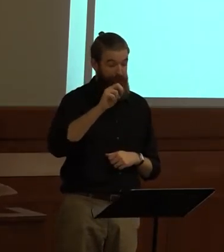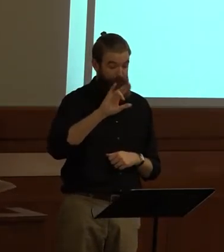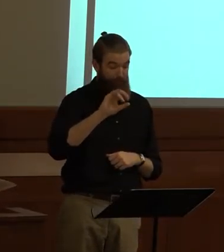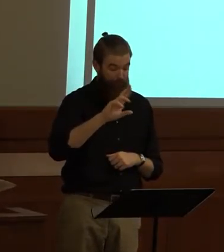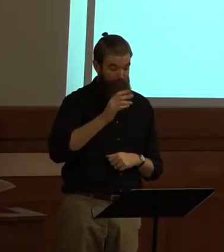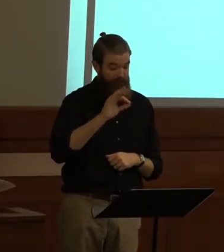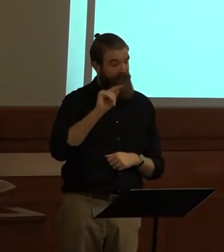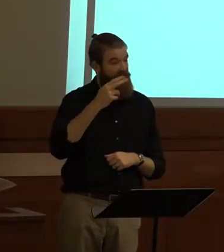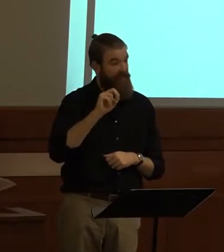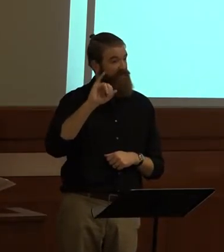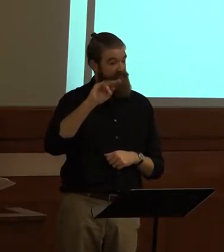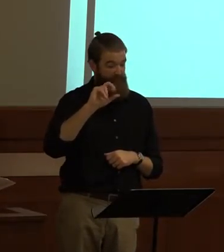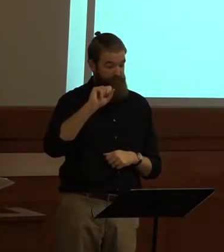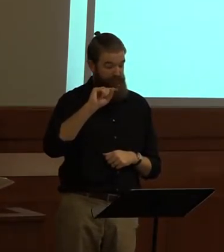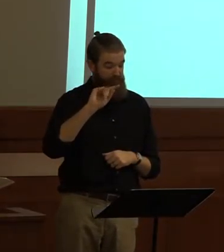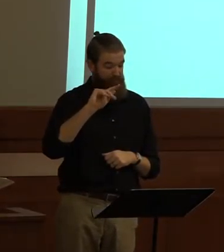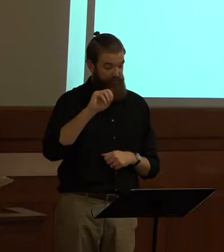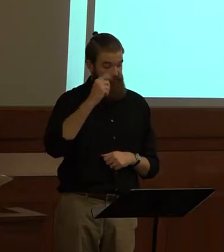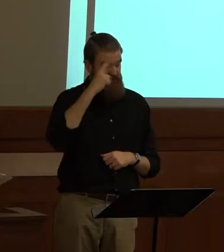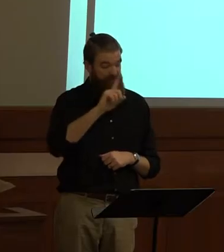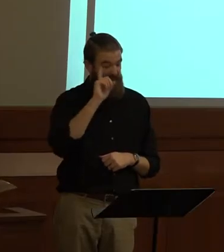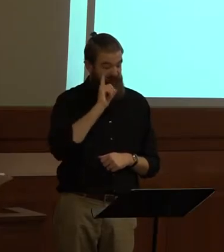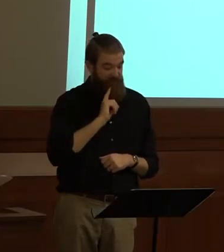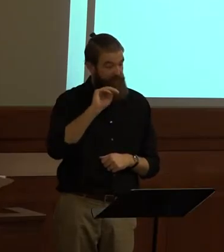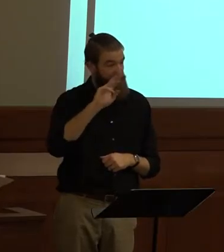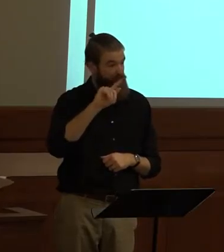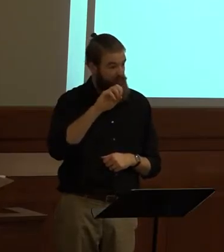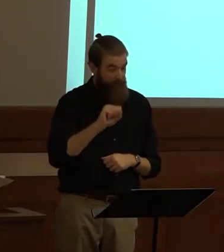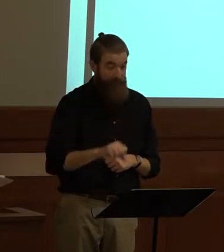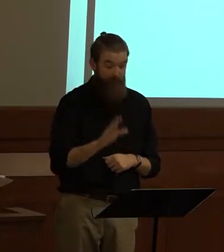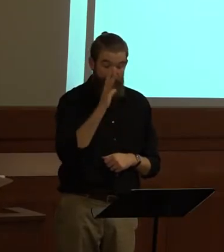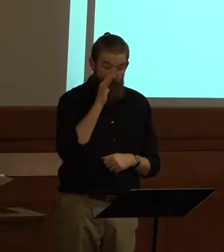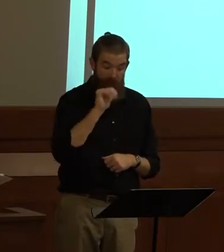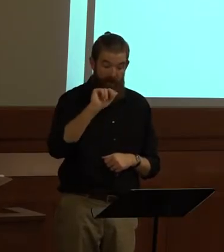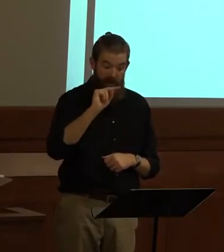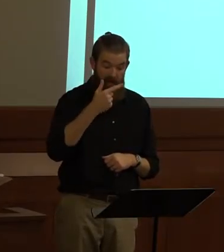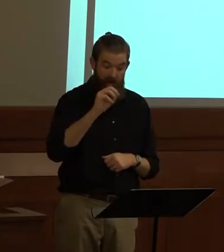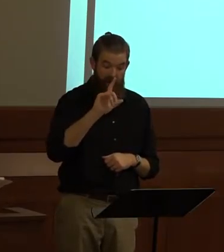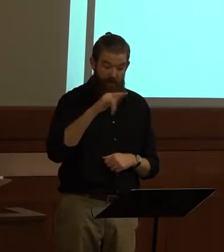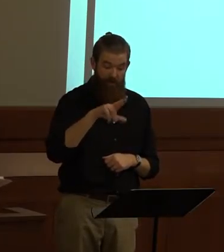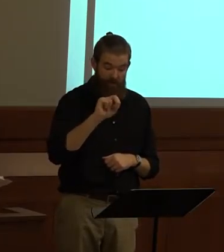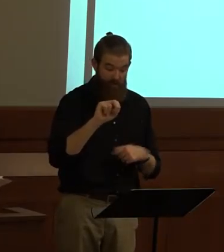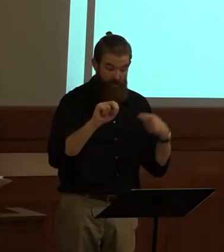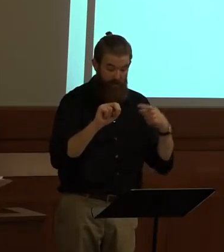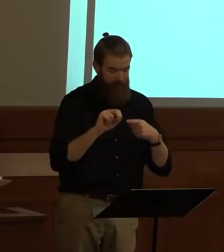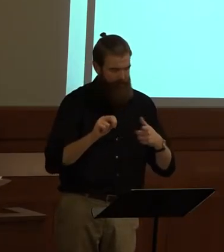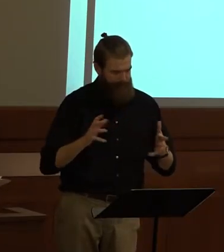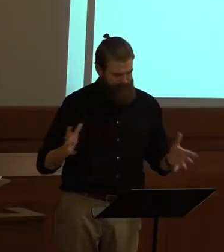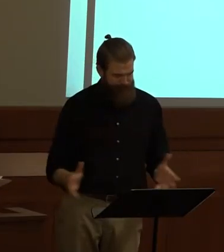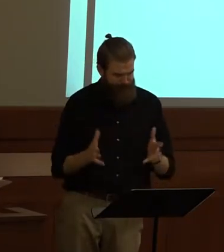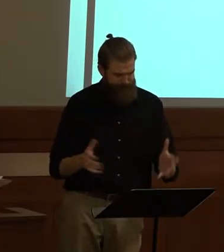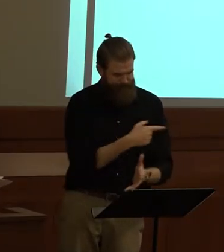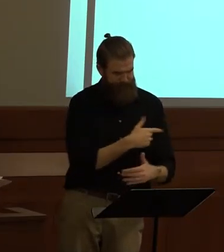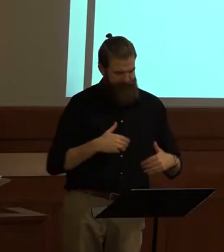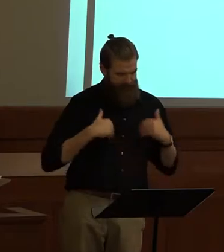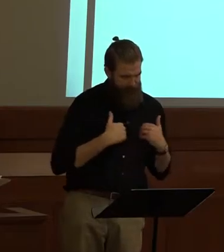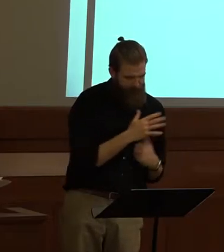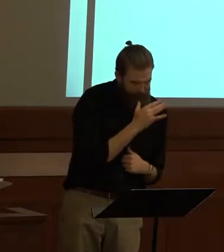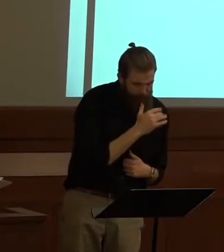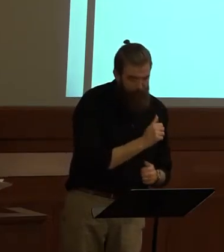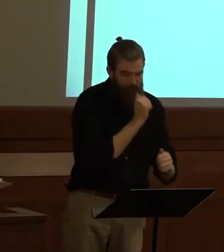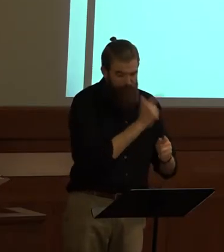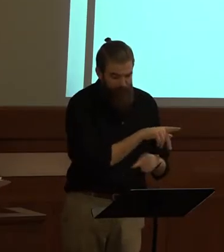Although Charles had to develop great concentration in order to work longer and harder than his hearing peers at school, he was